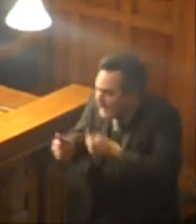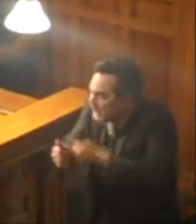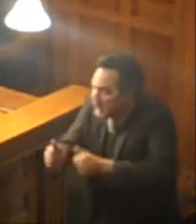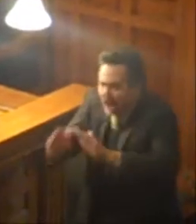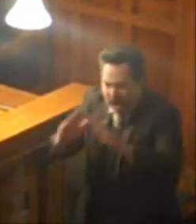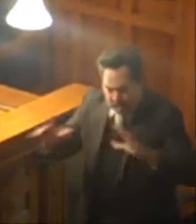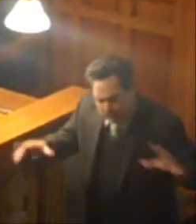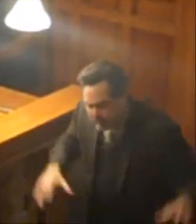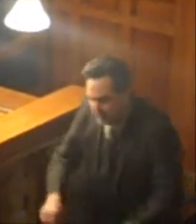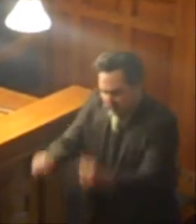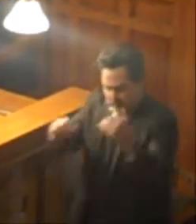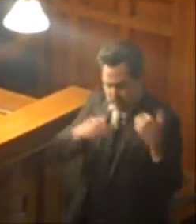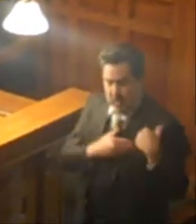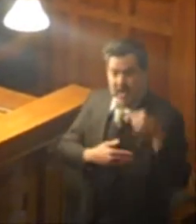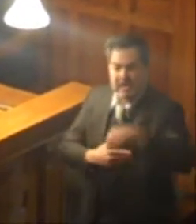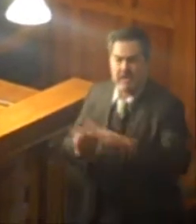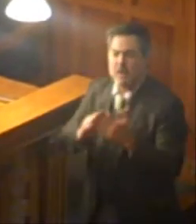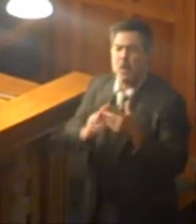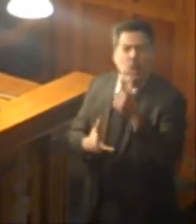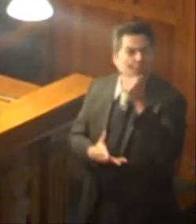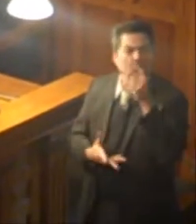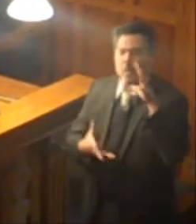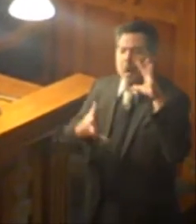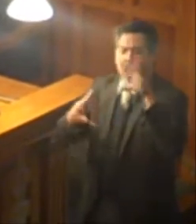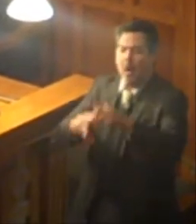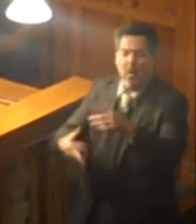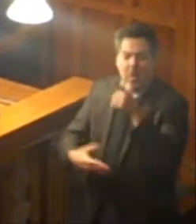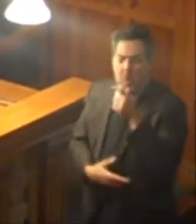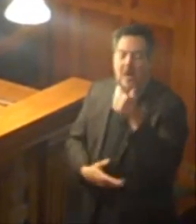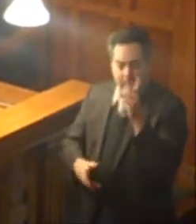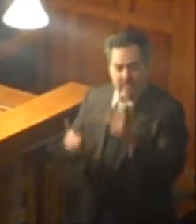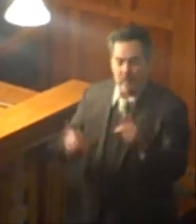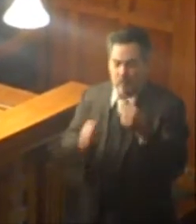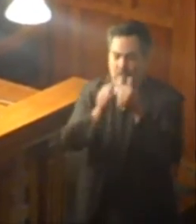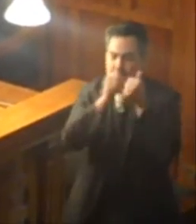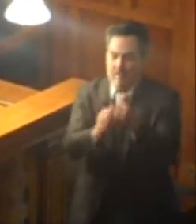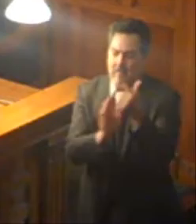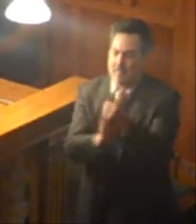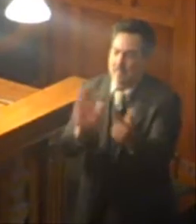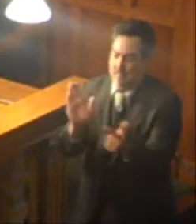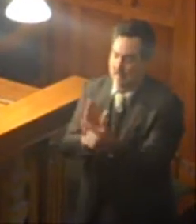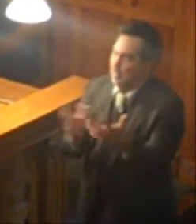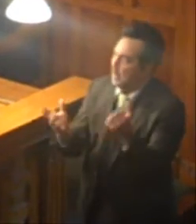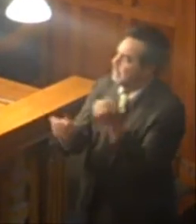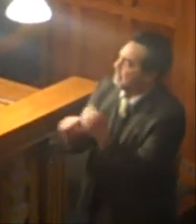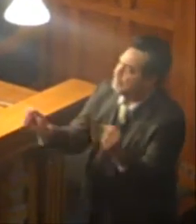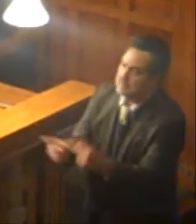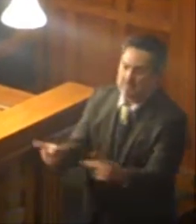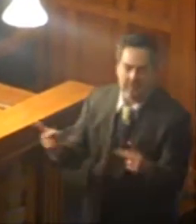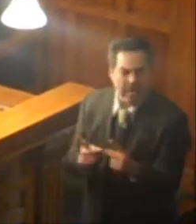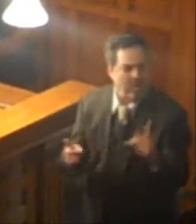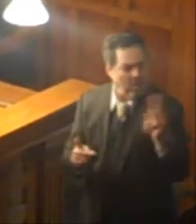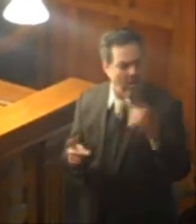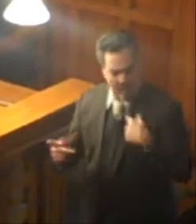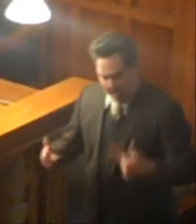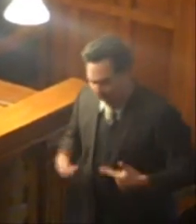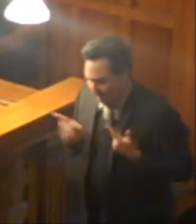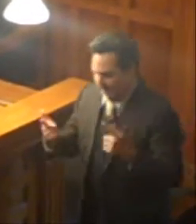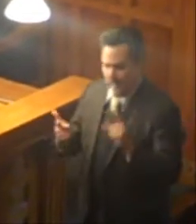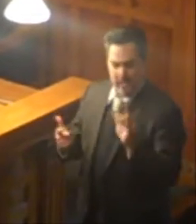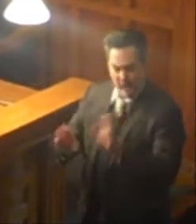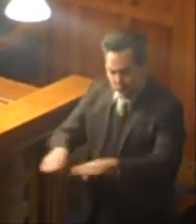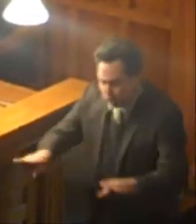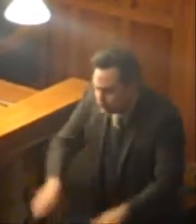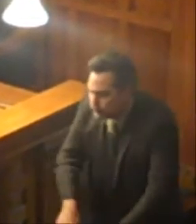law-abiding folks that want a safe place to live and raise their family. They don't deserve what's happening in